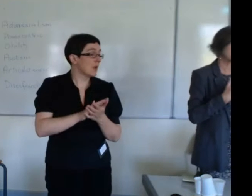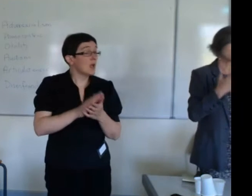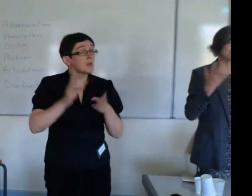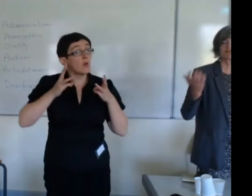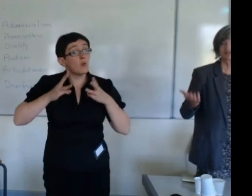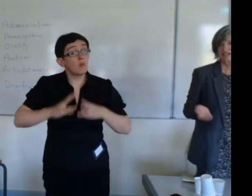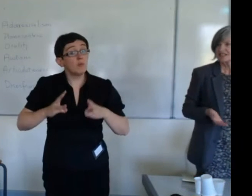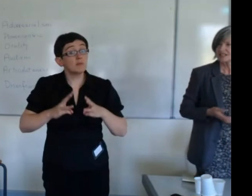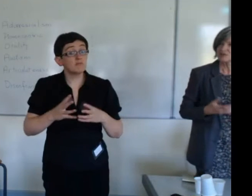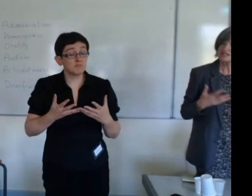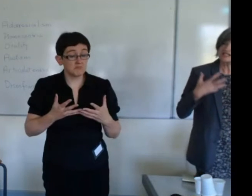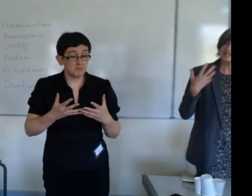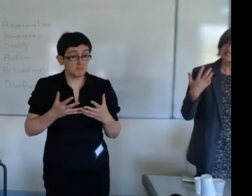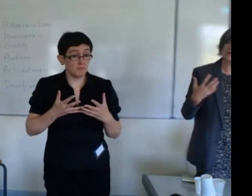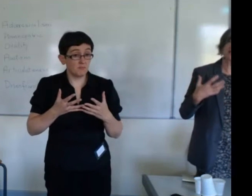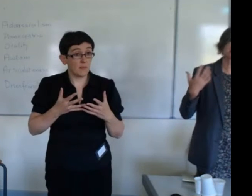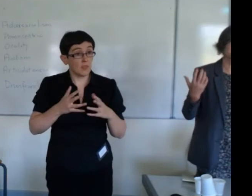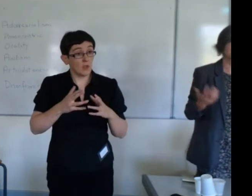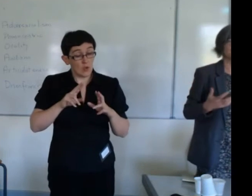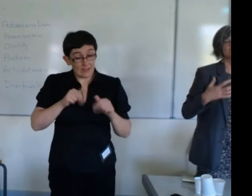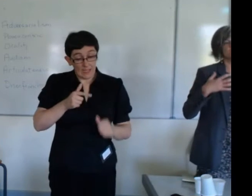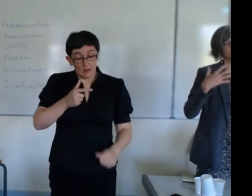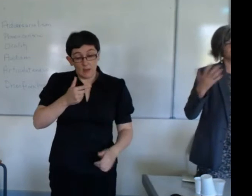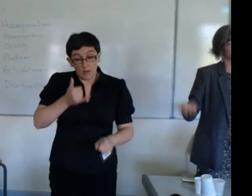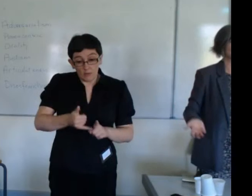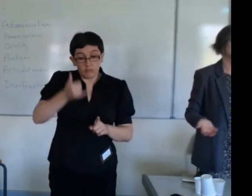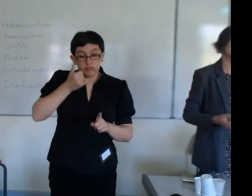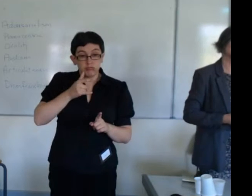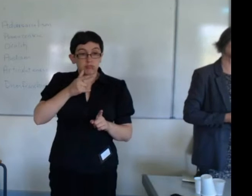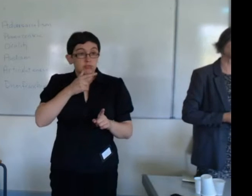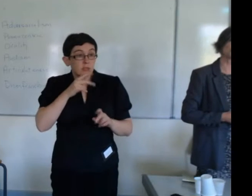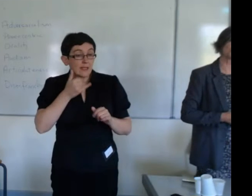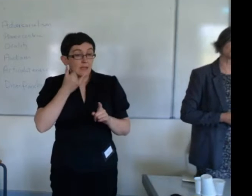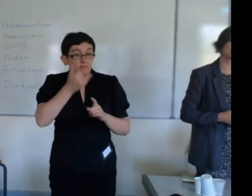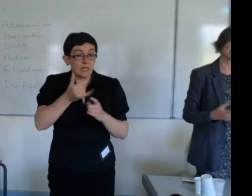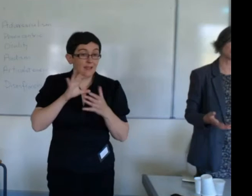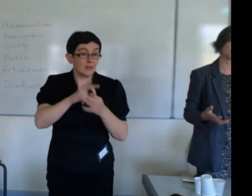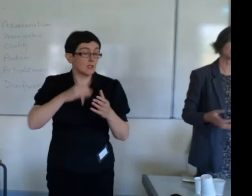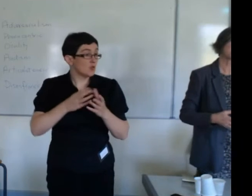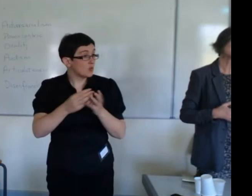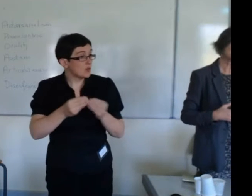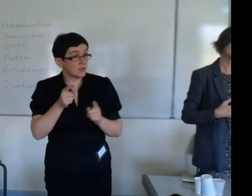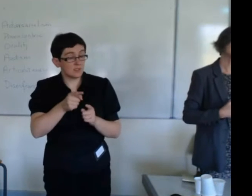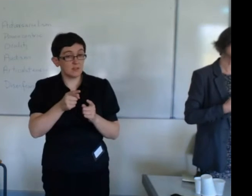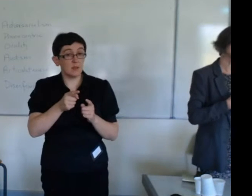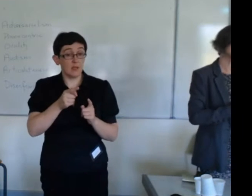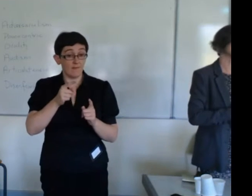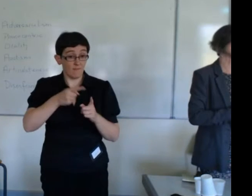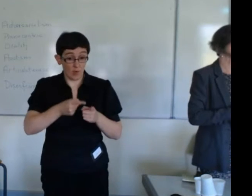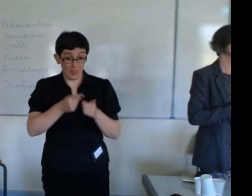have the ability to speak, to connect, to have, you know, access to resources, etc., find it so difficult to